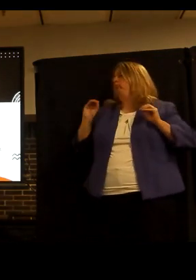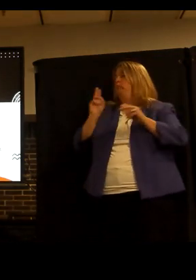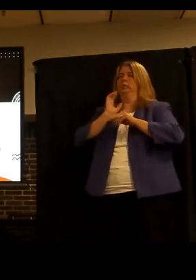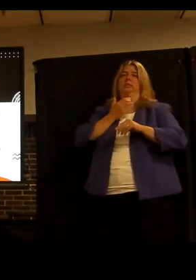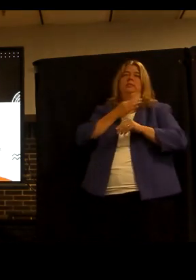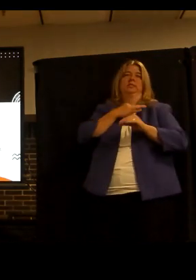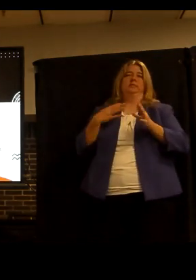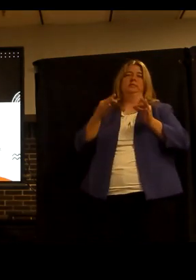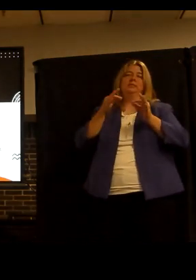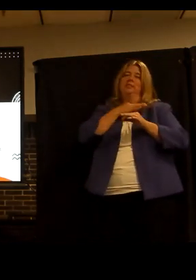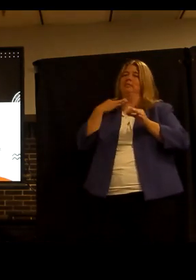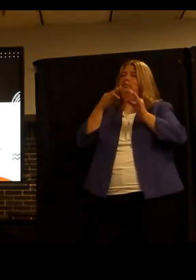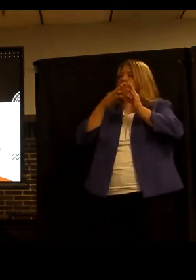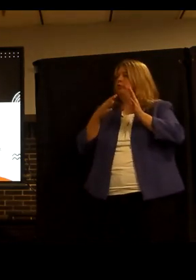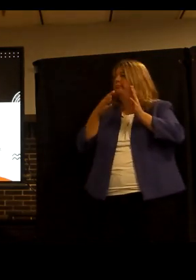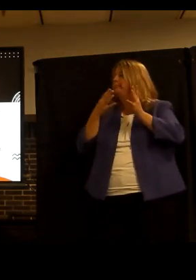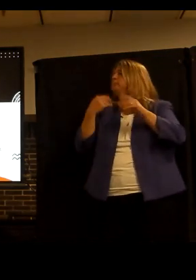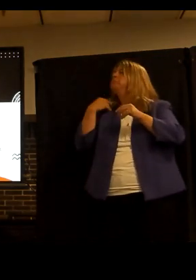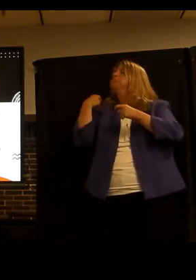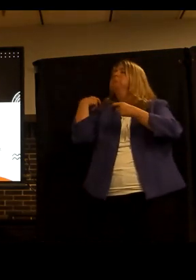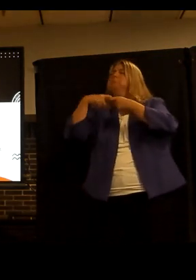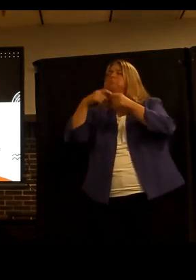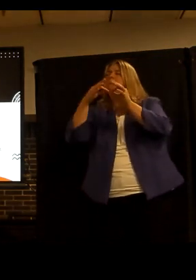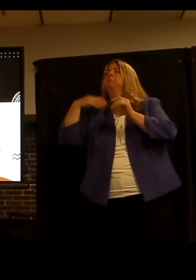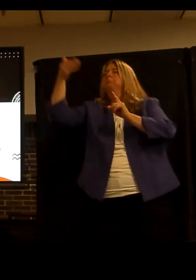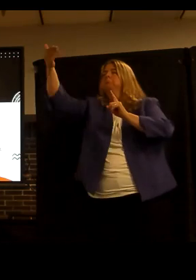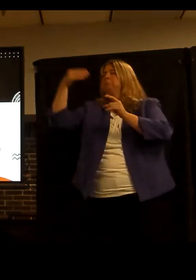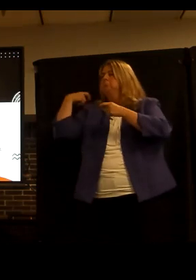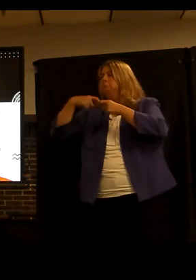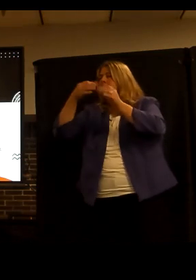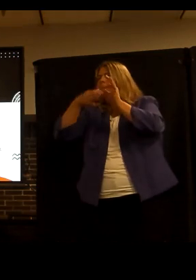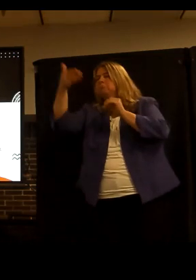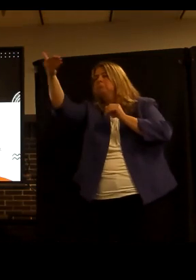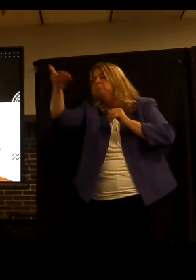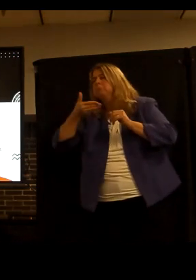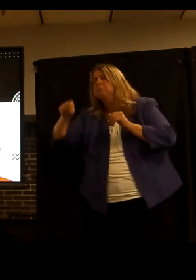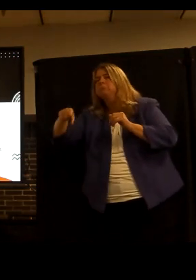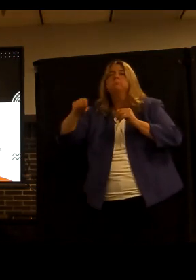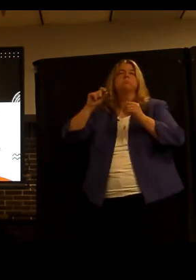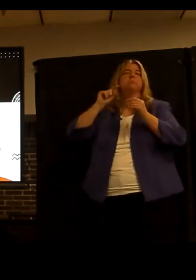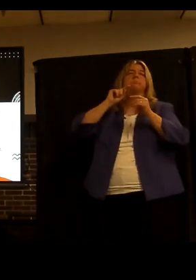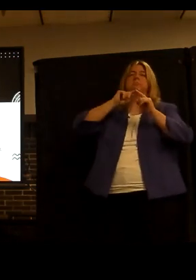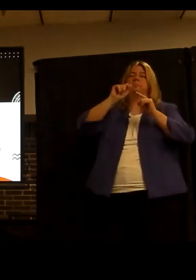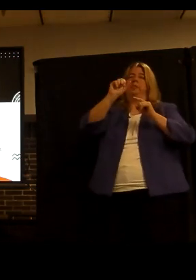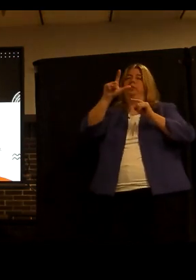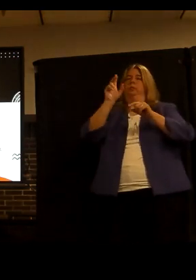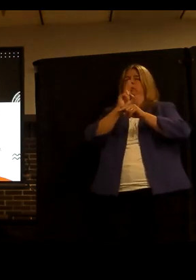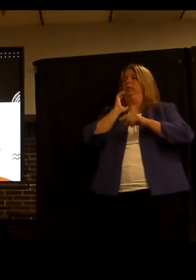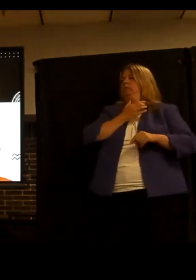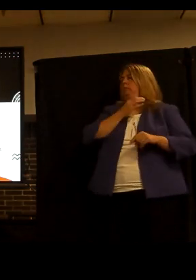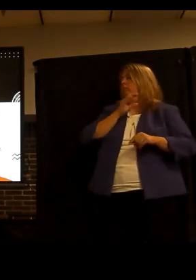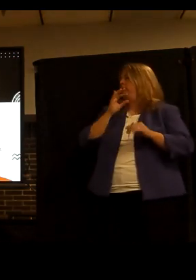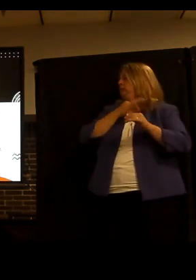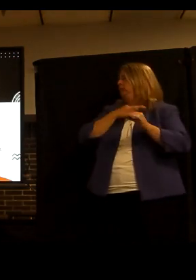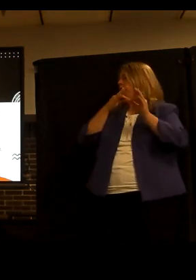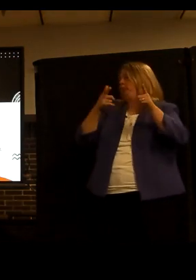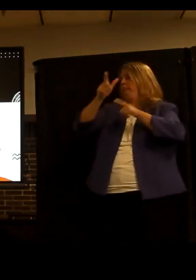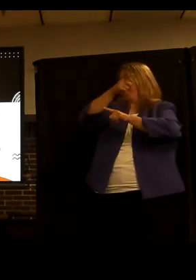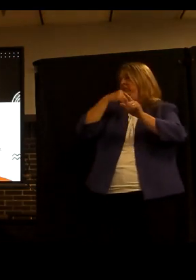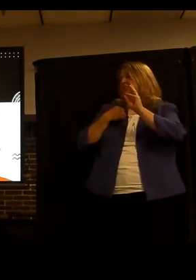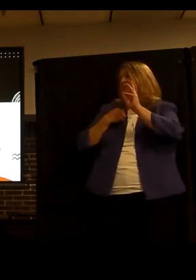are from May and June. Since the new fiscal year, we have not been using any foreign language, or excuse me, any freelance interpreters. We do still